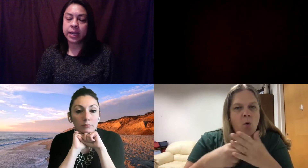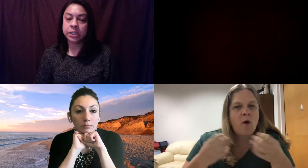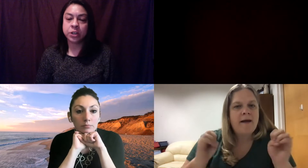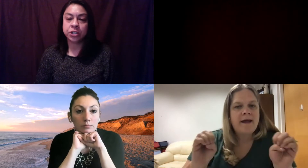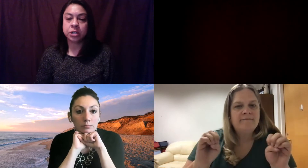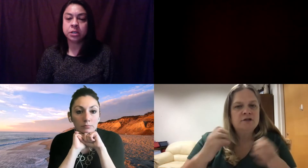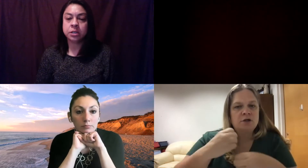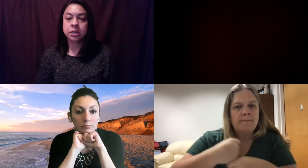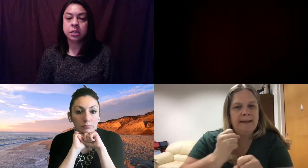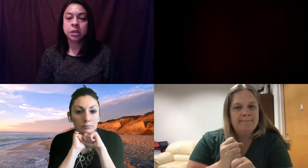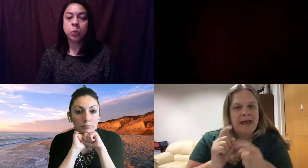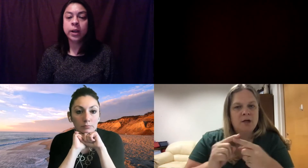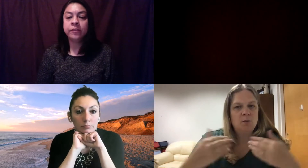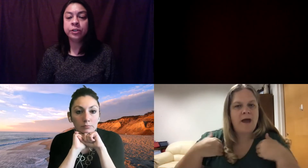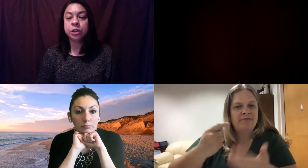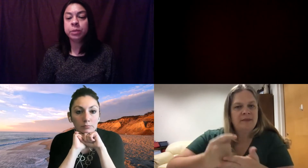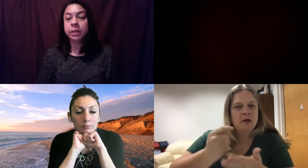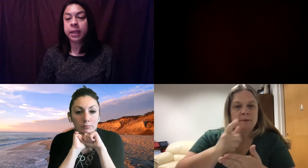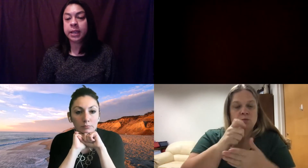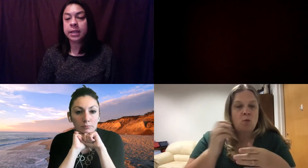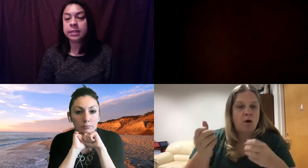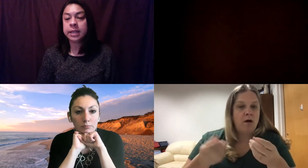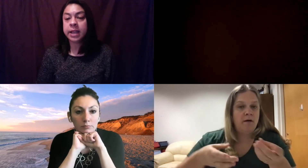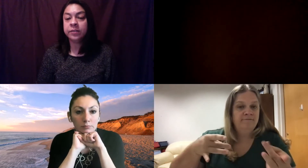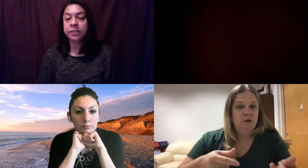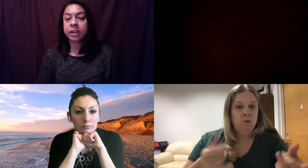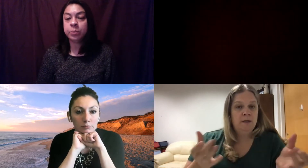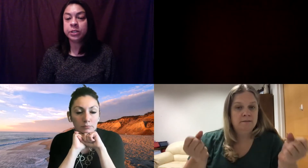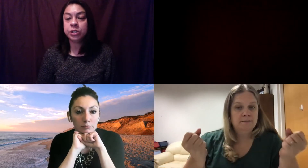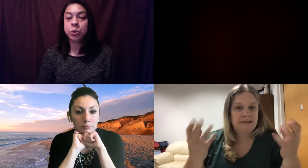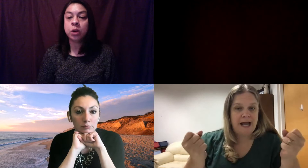Okay, next question. What efforts are being made to have